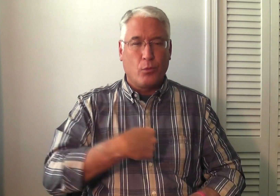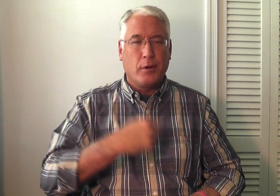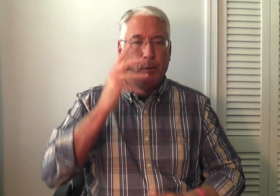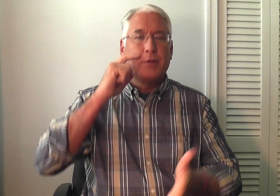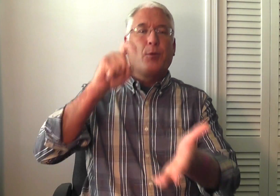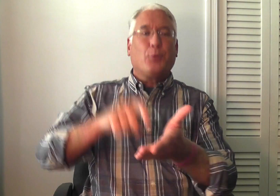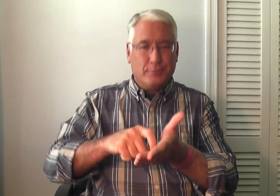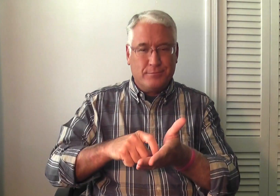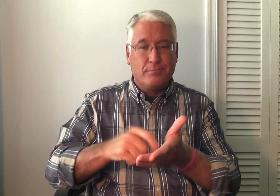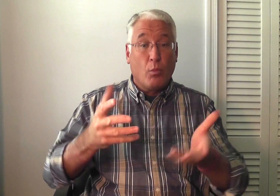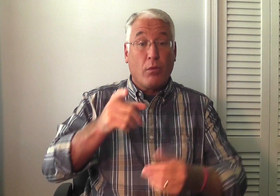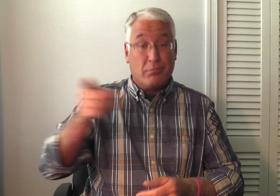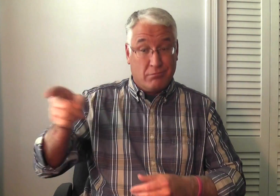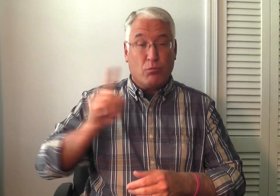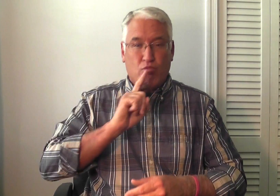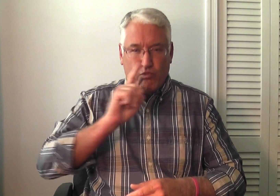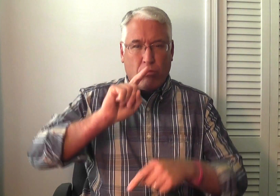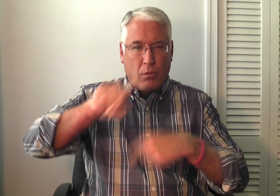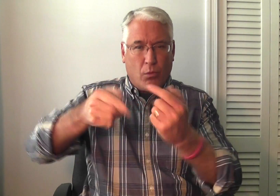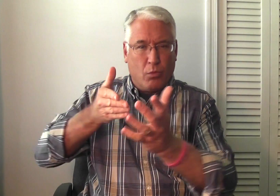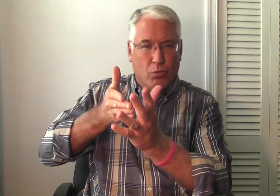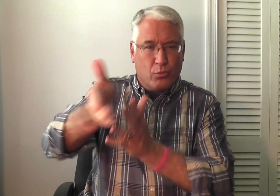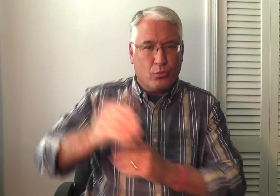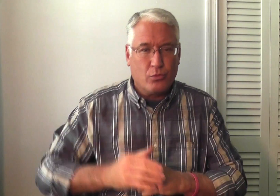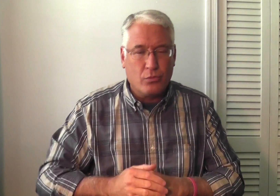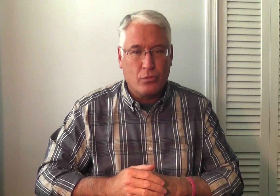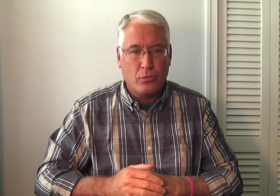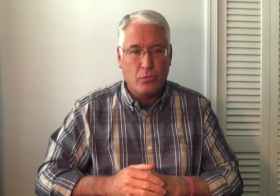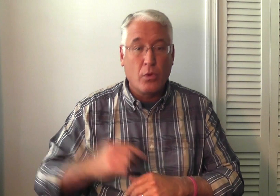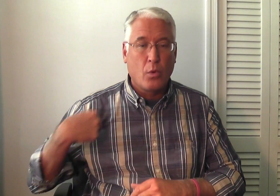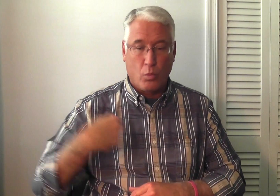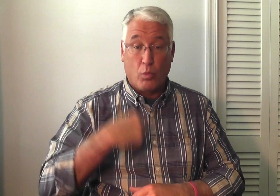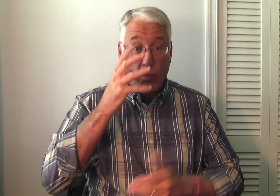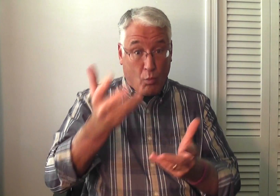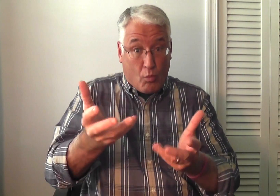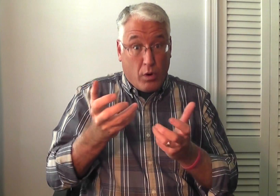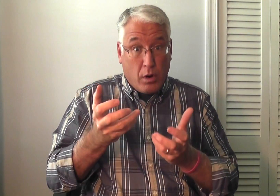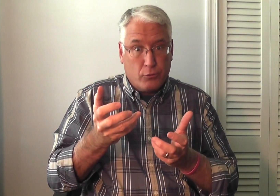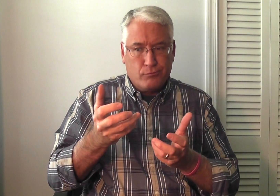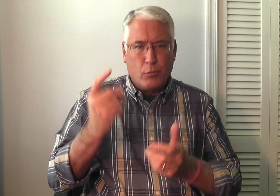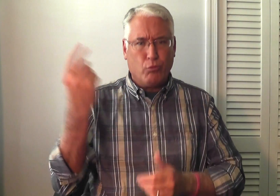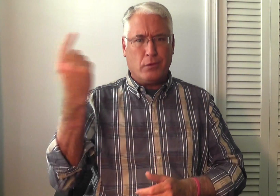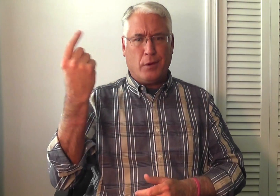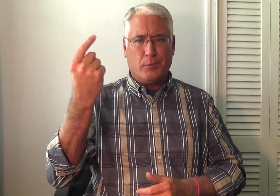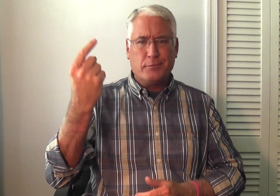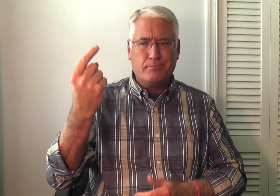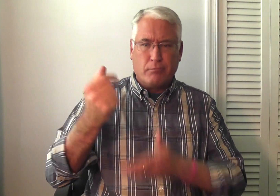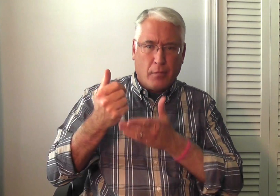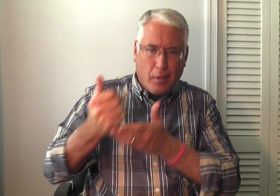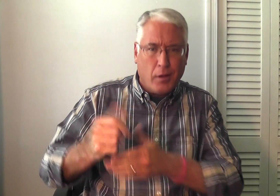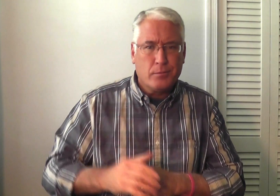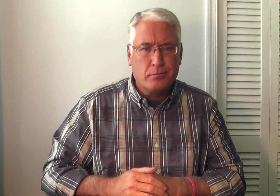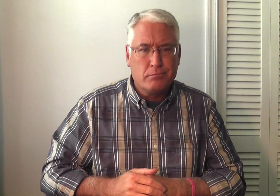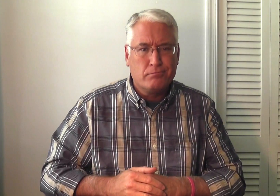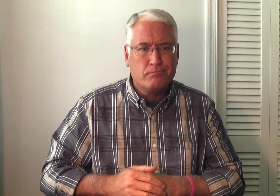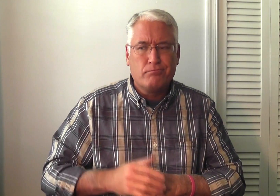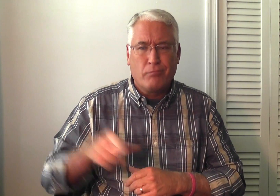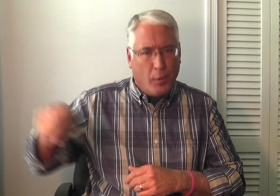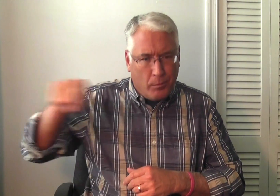weeping with the others, and it will help them to see that we understand what they are going through, and